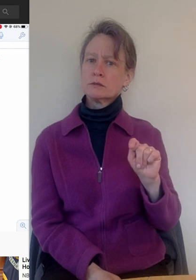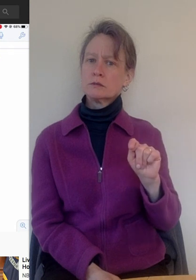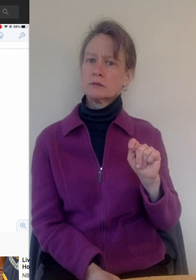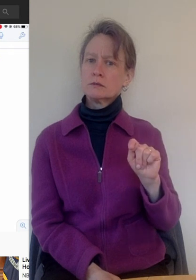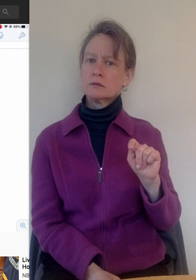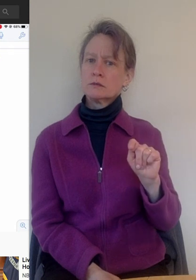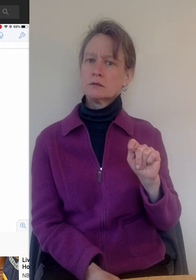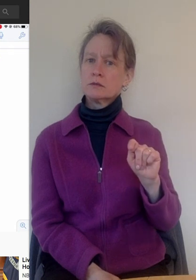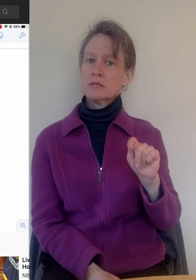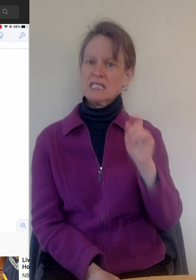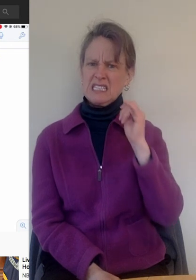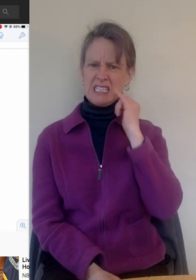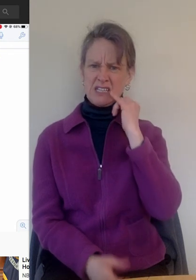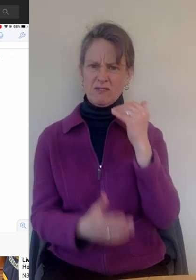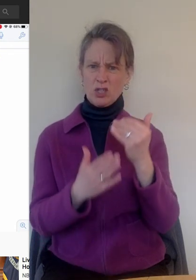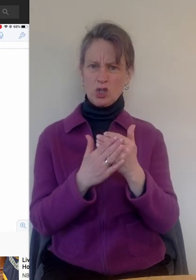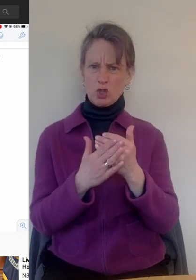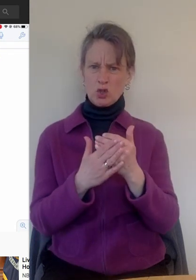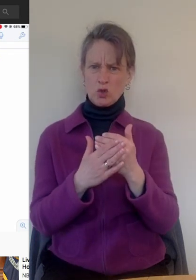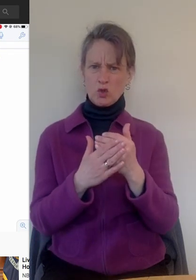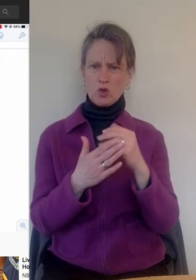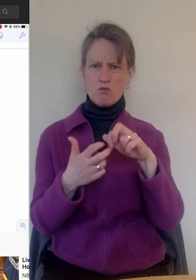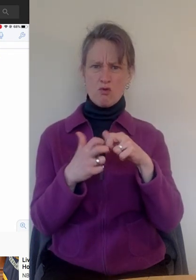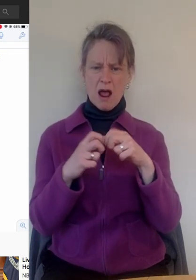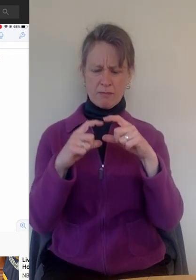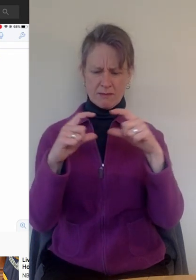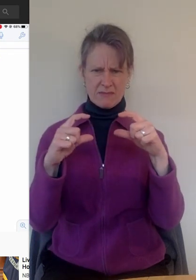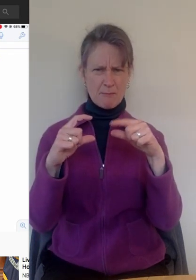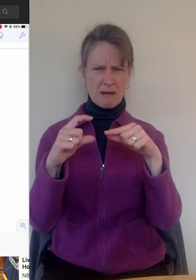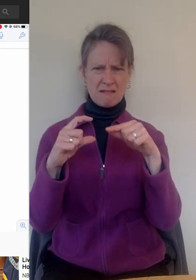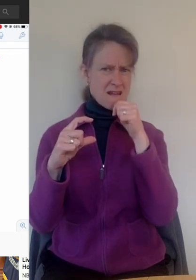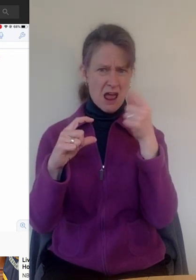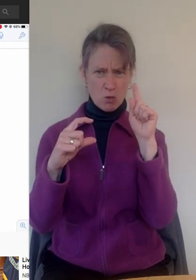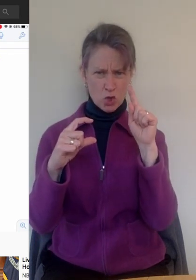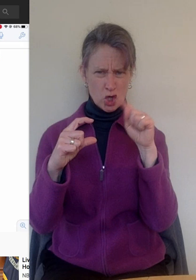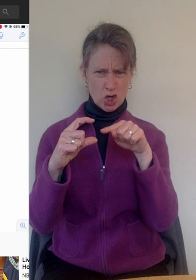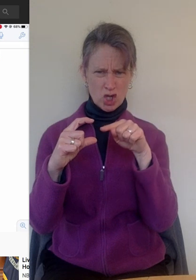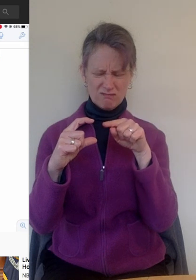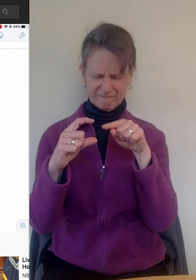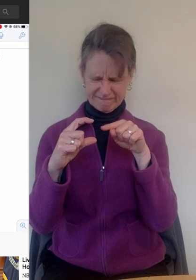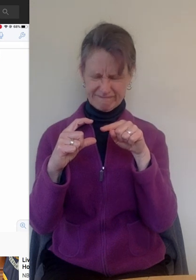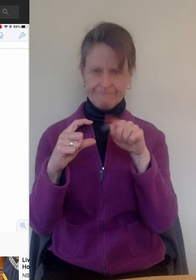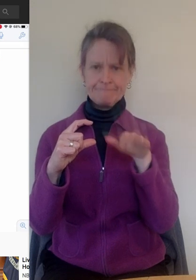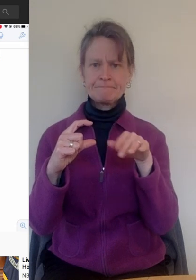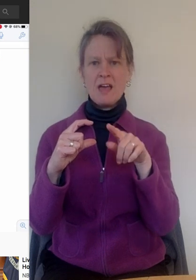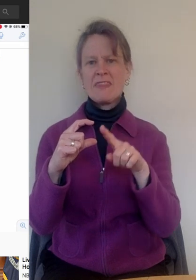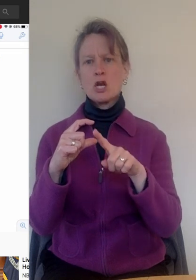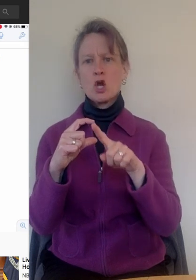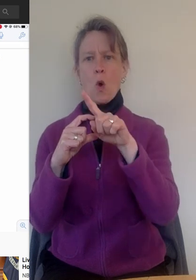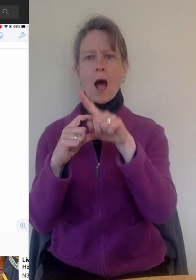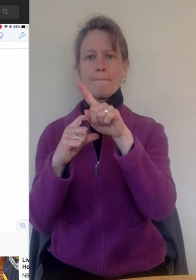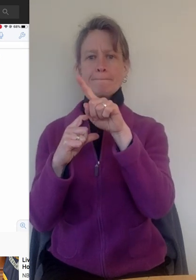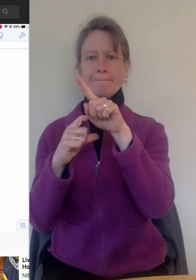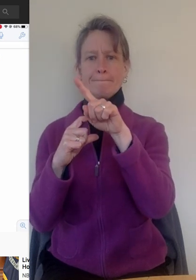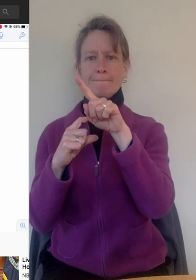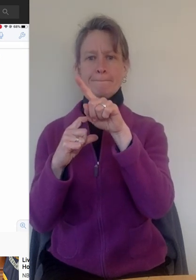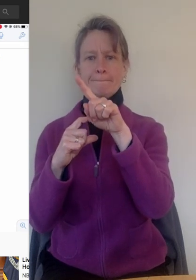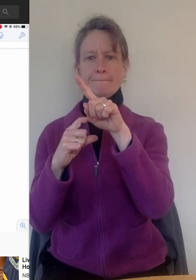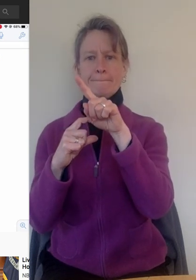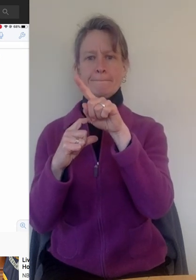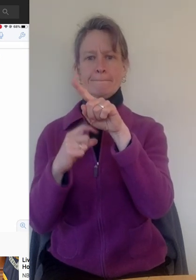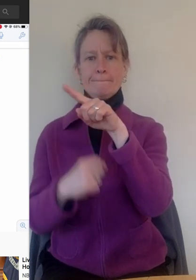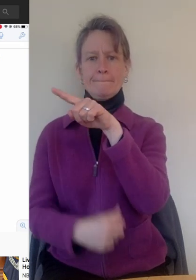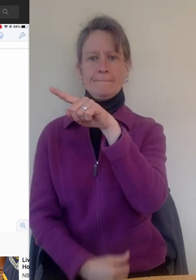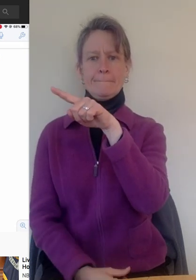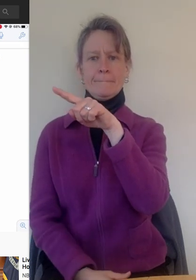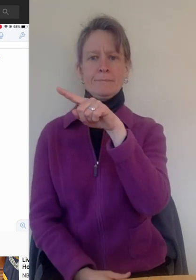If this new problem button does not work for you, you might have to go to the top of the screen and